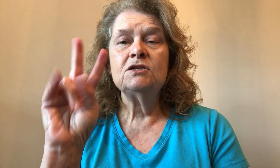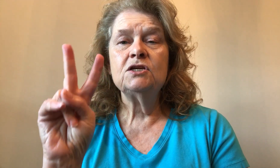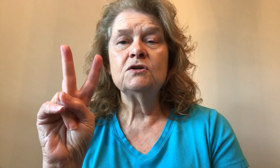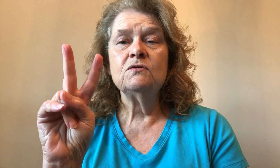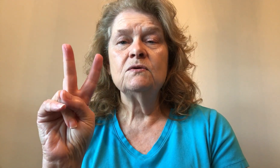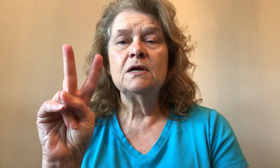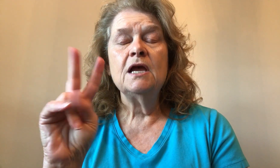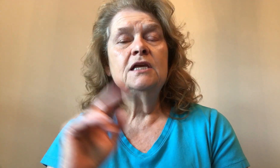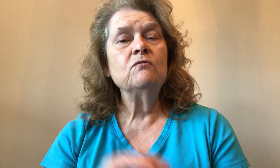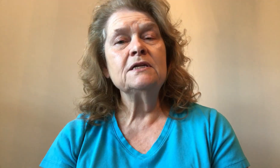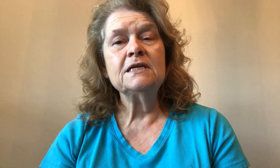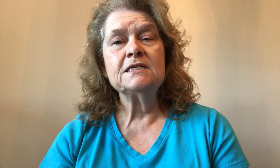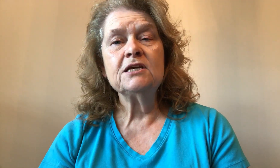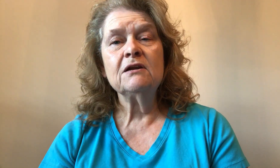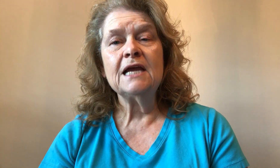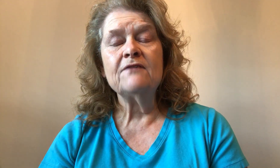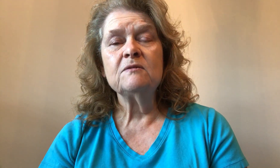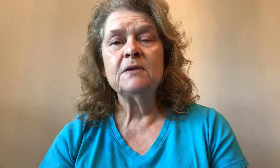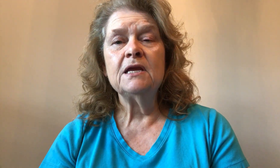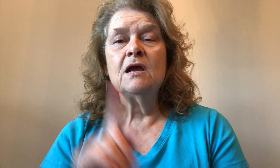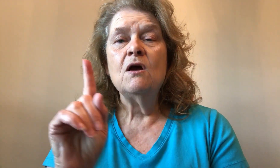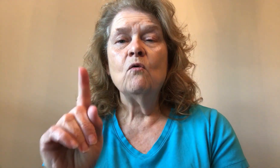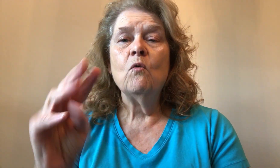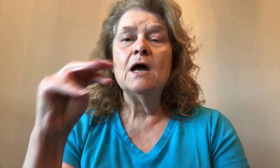1,982. You wouldn't necessarily have to be